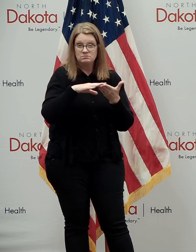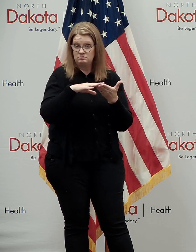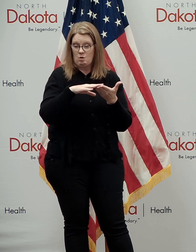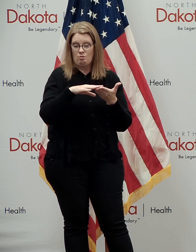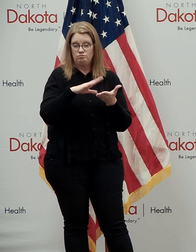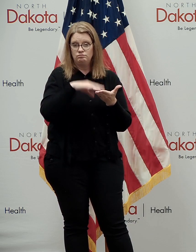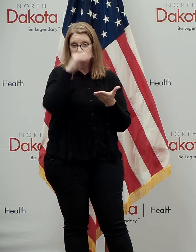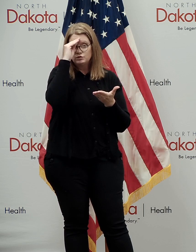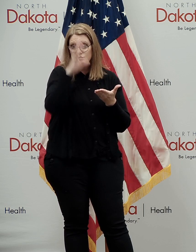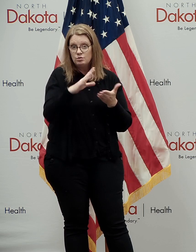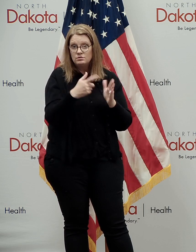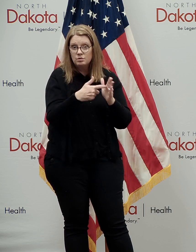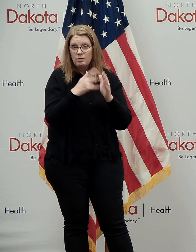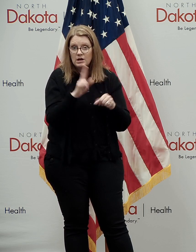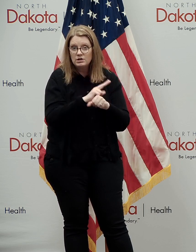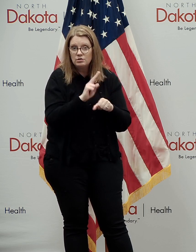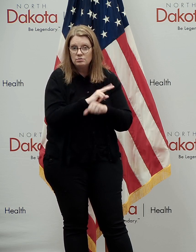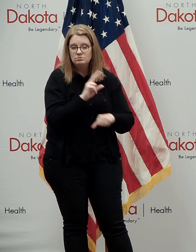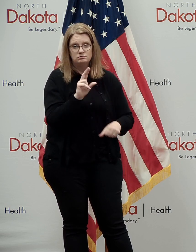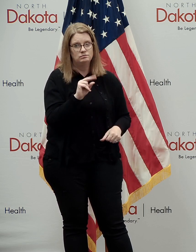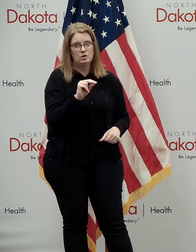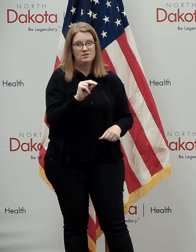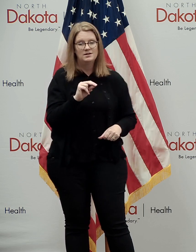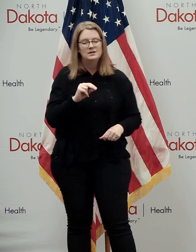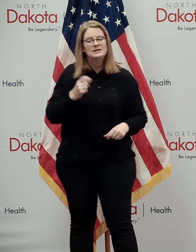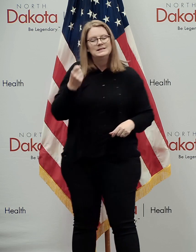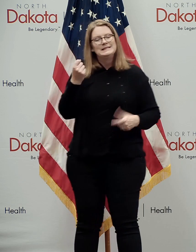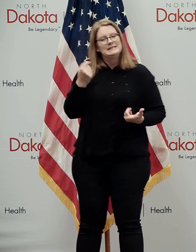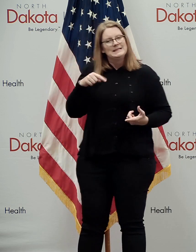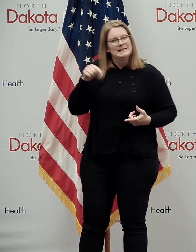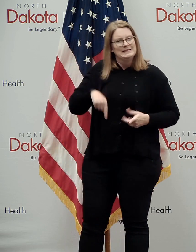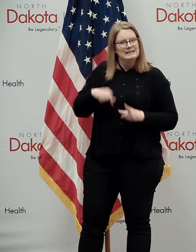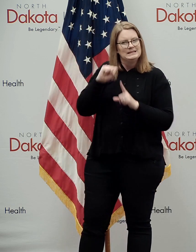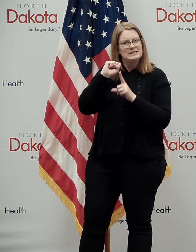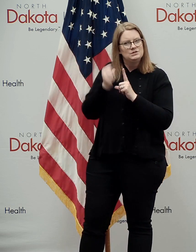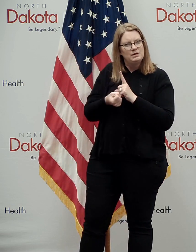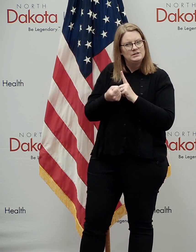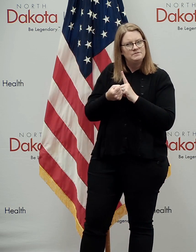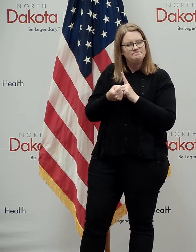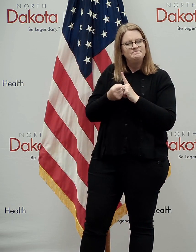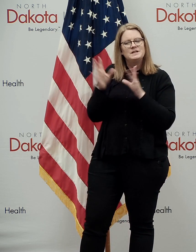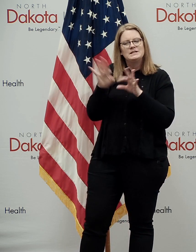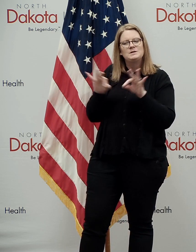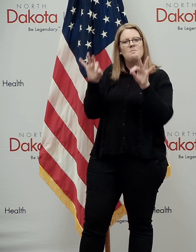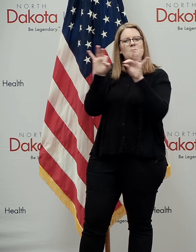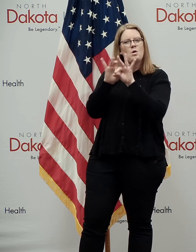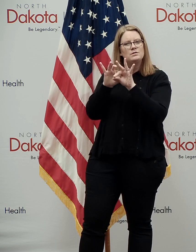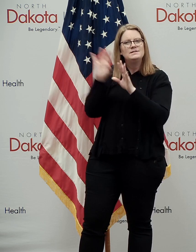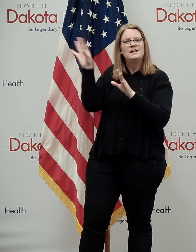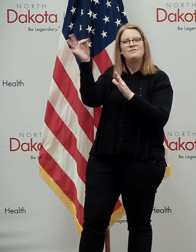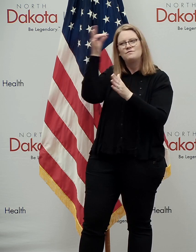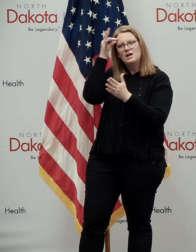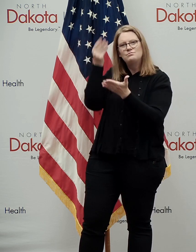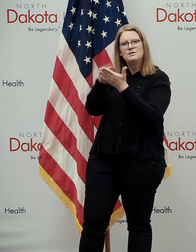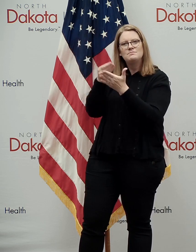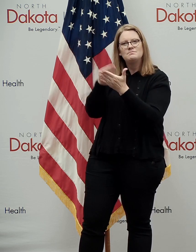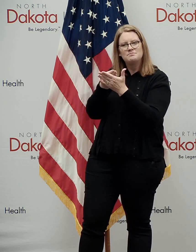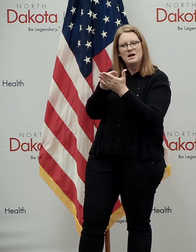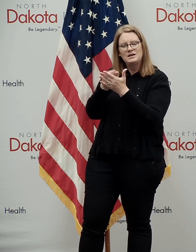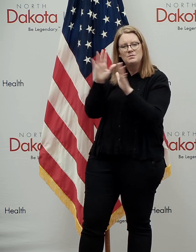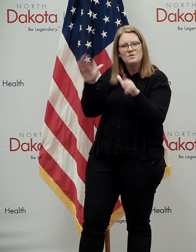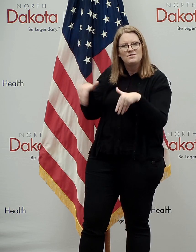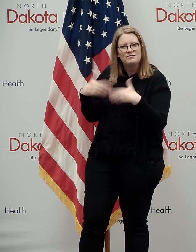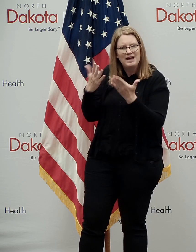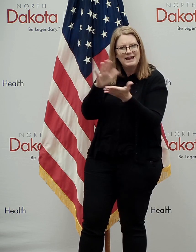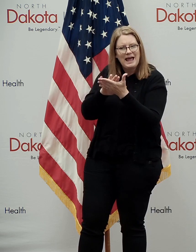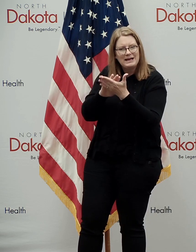these are extraordinary times, and it is important that our federal aid be used to provide supplemental learning supports and